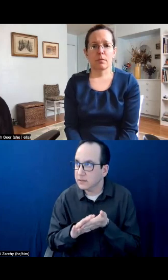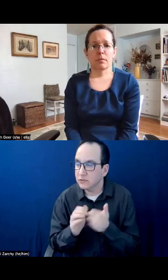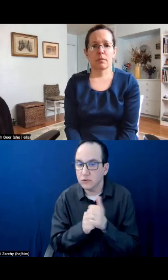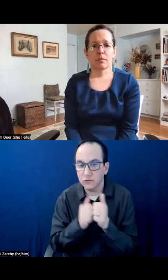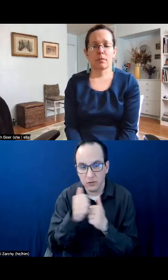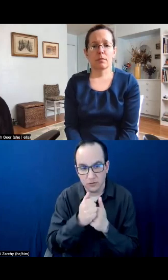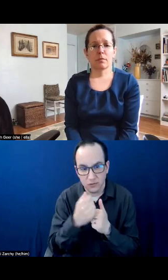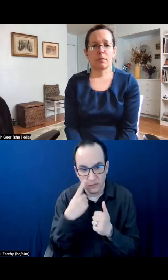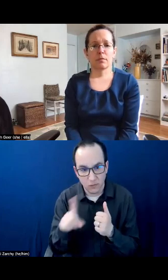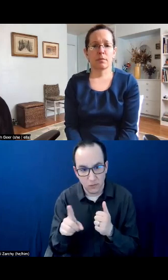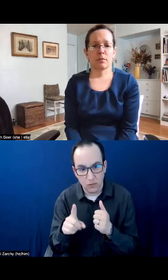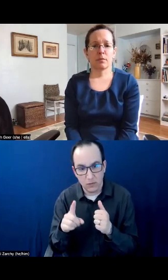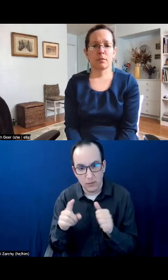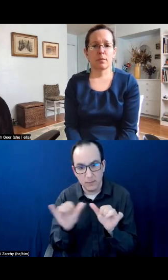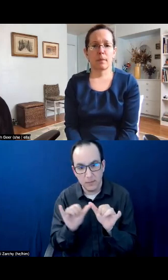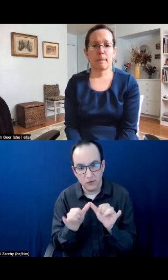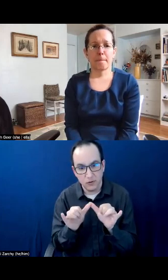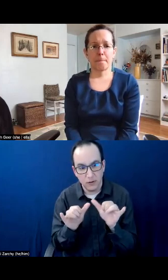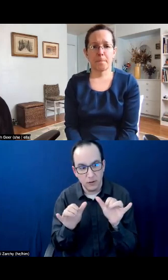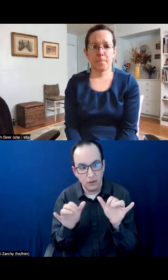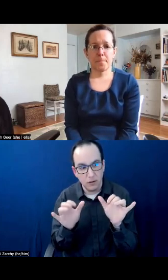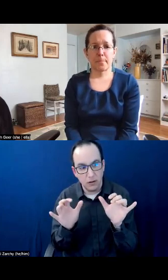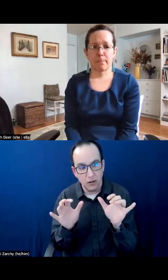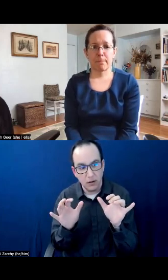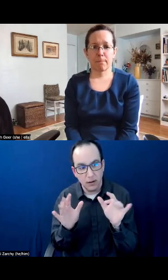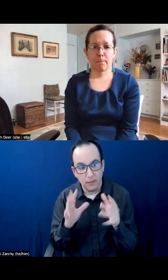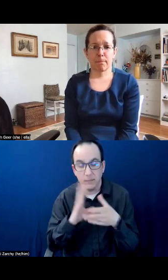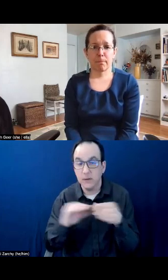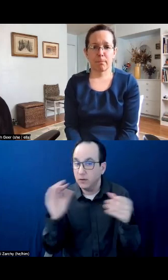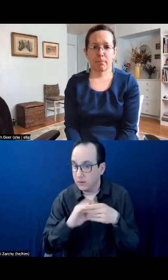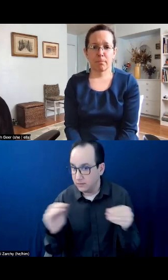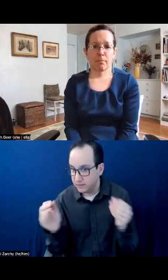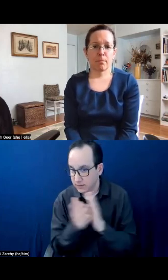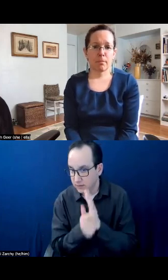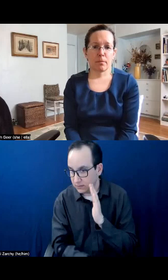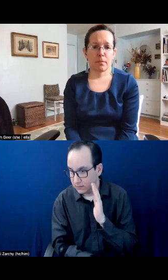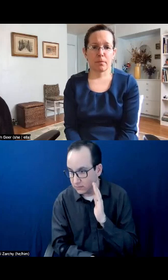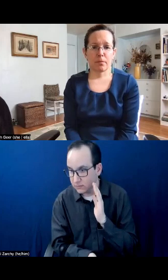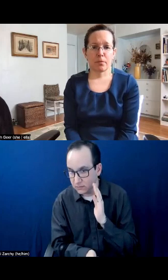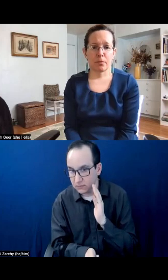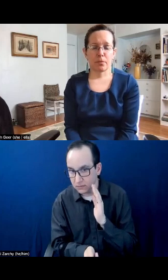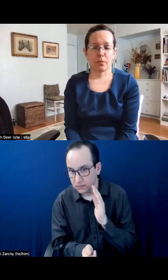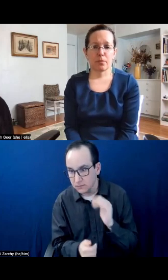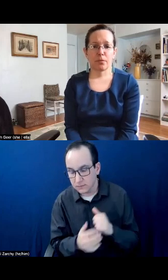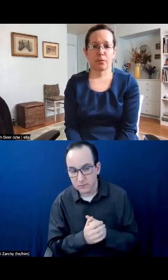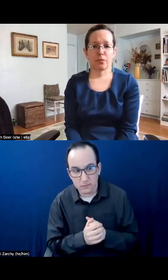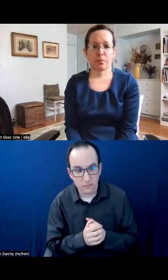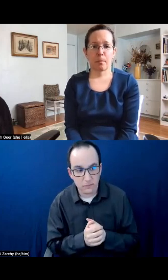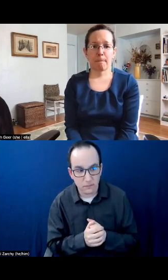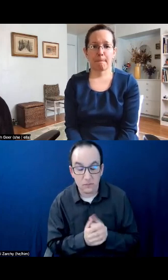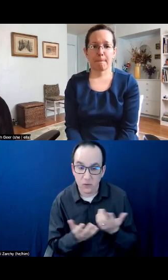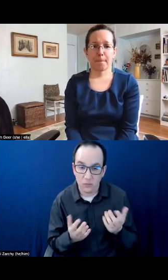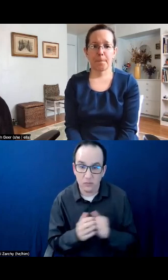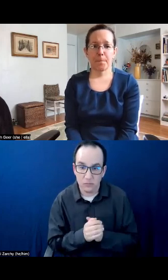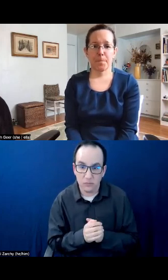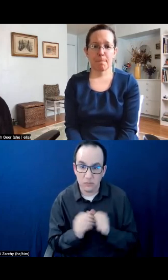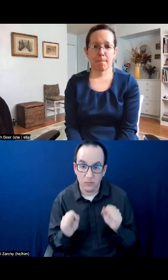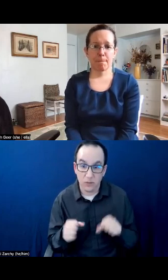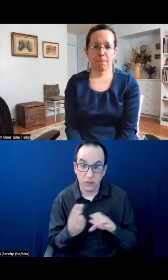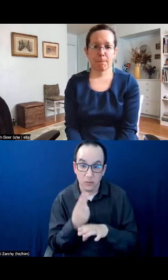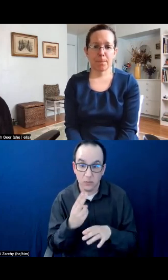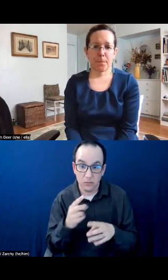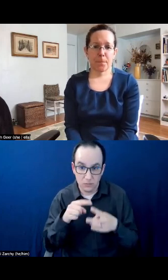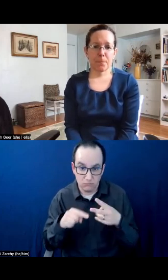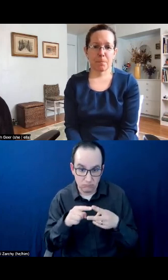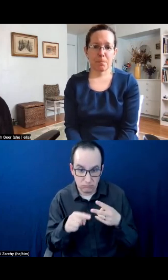This gives some nice structure to measure narratives, essentially, from